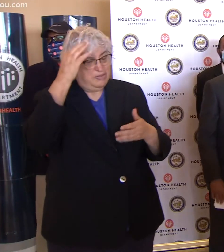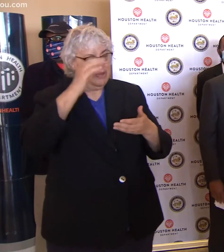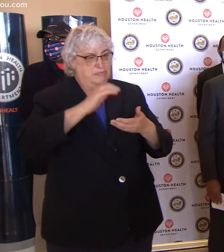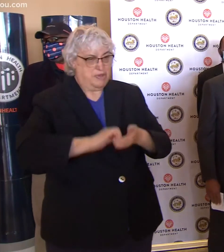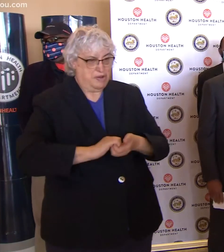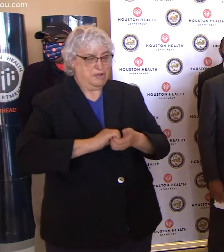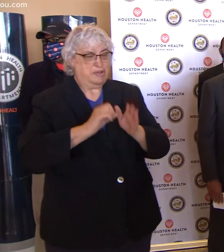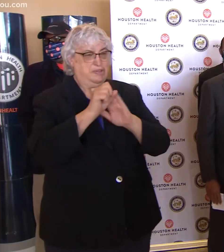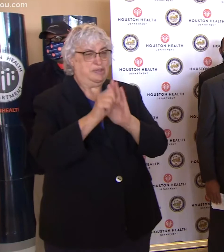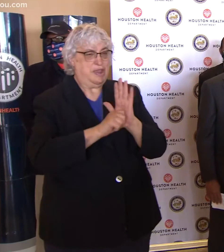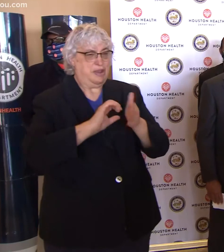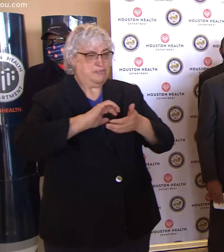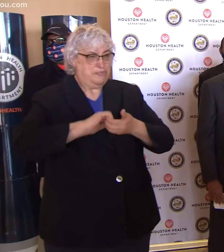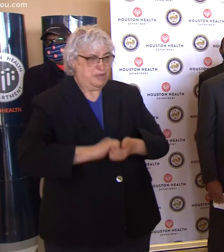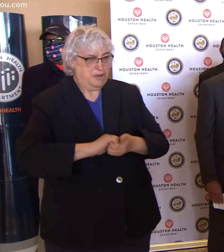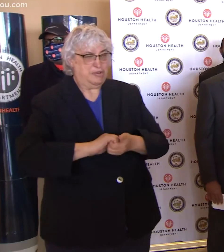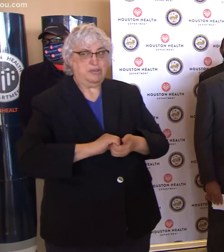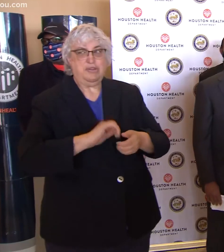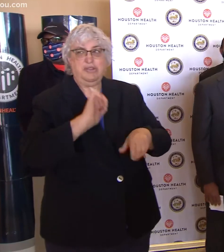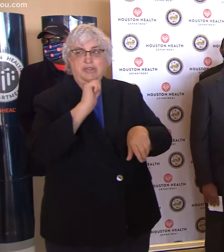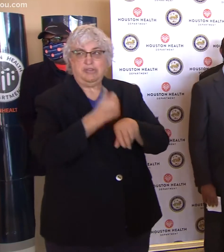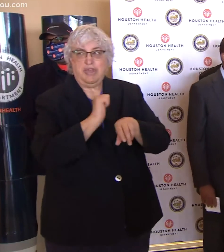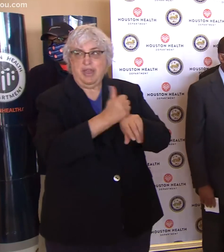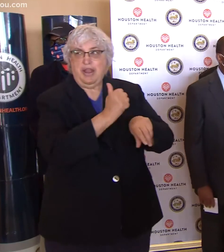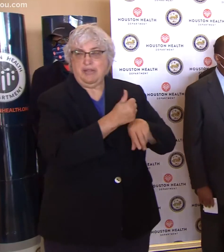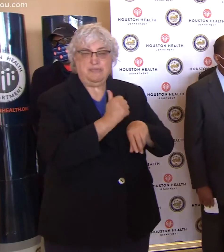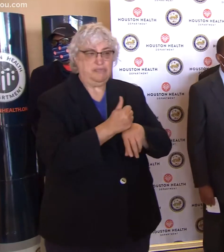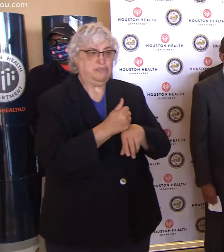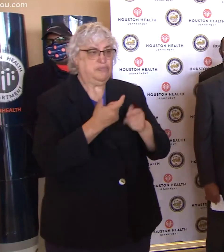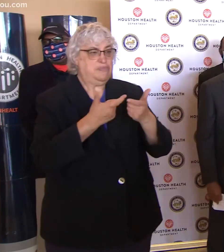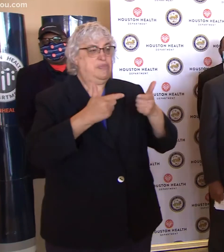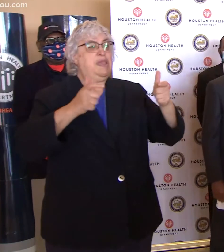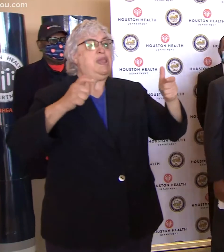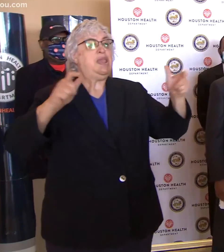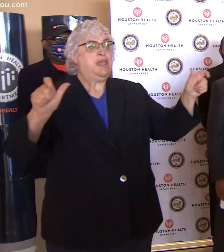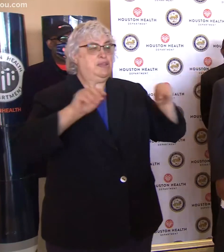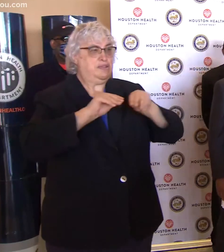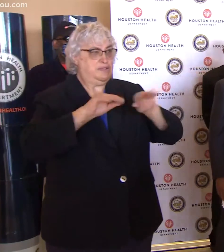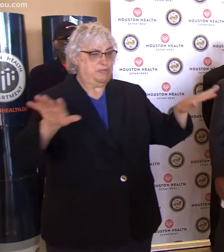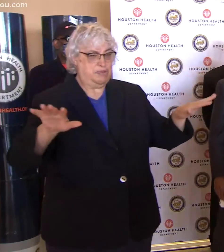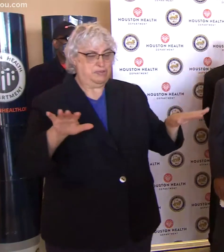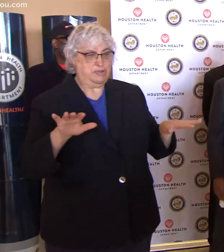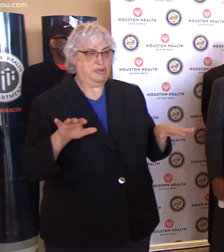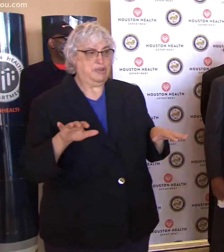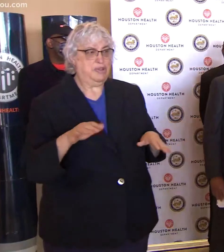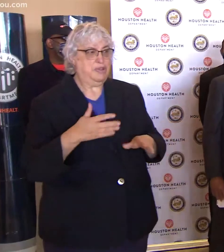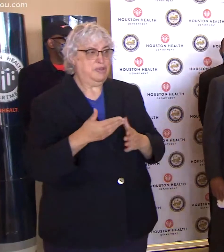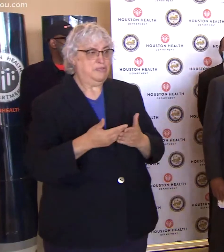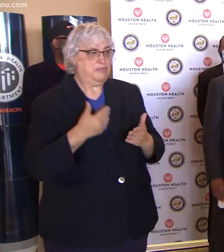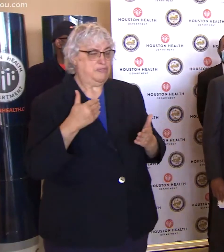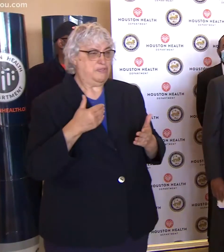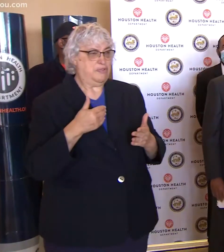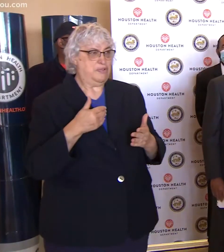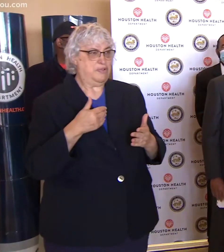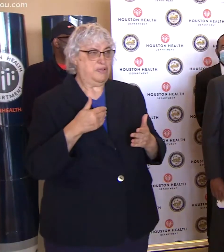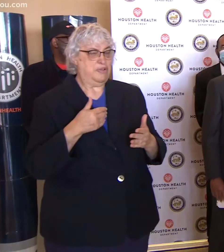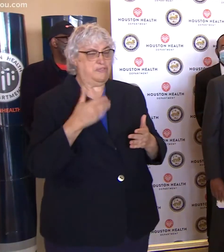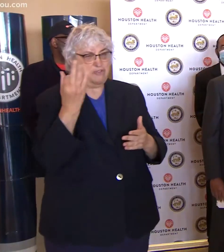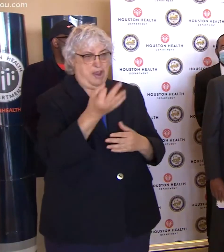partners, to working to setting up mass distribution sites. And it's my hope that before by the end of the